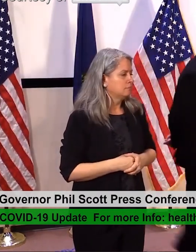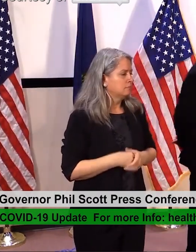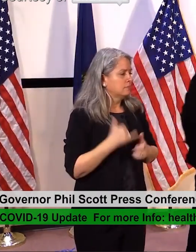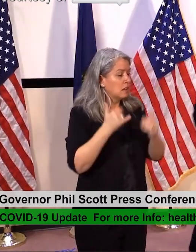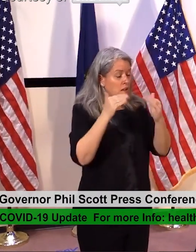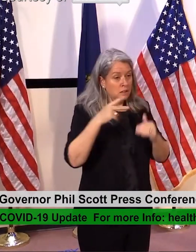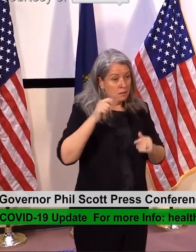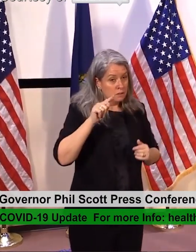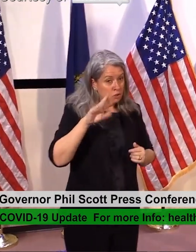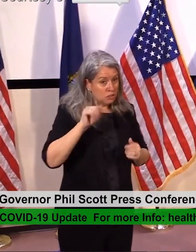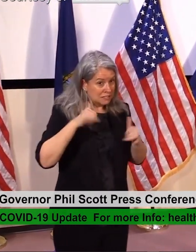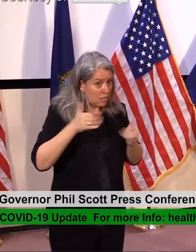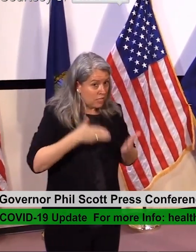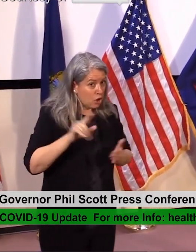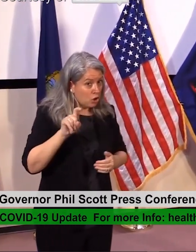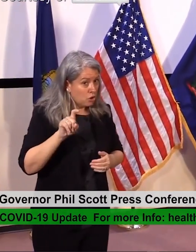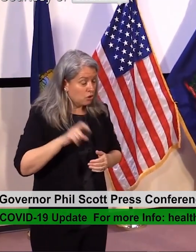Patricia, are you still on?